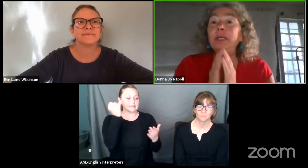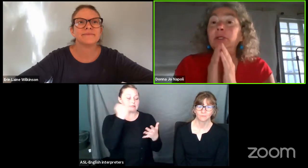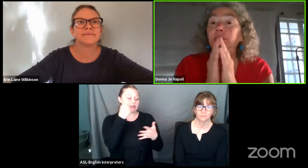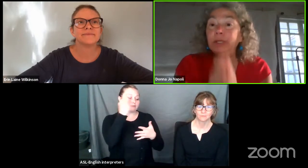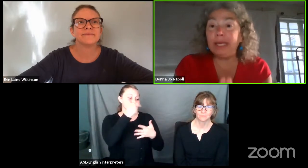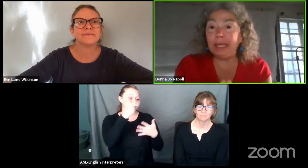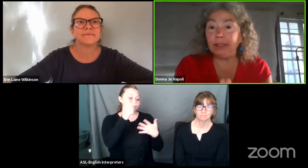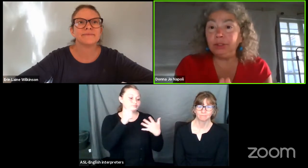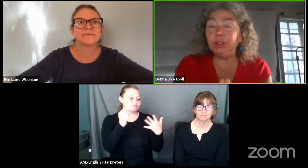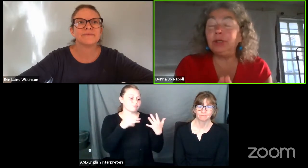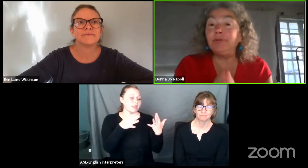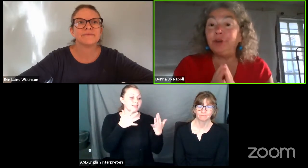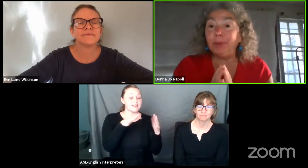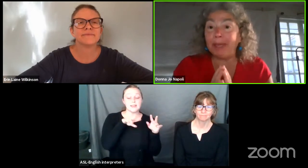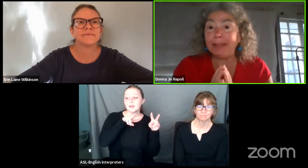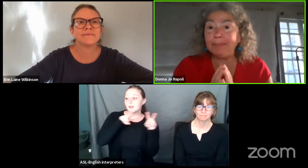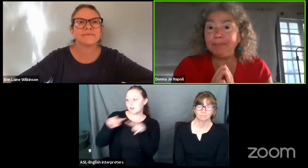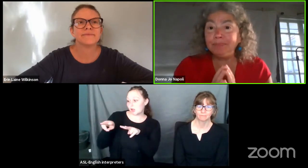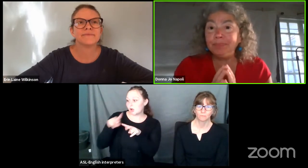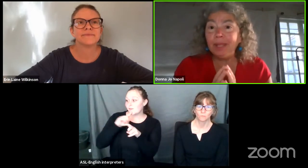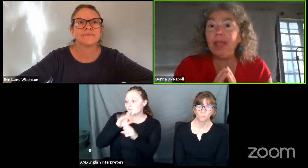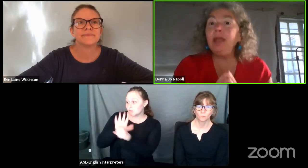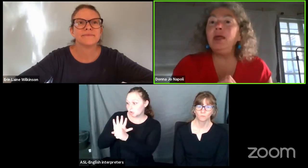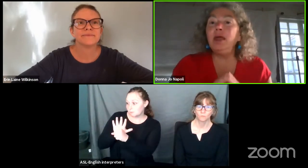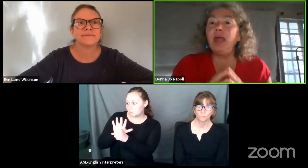and going looking to confirm it,